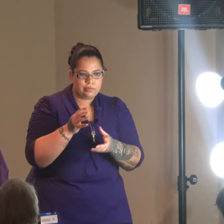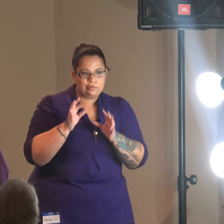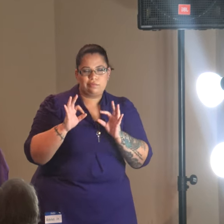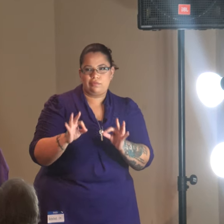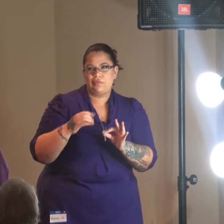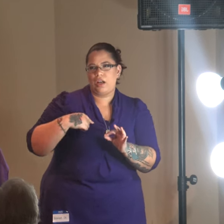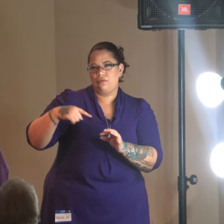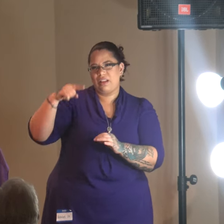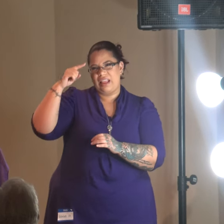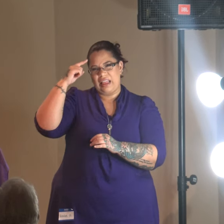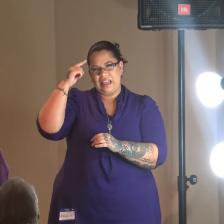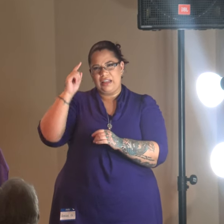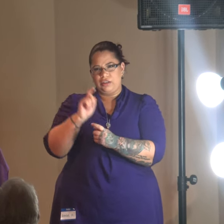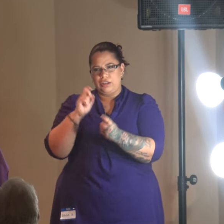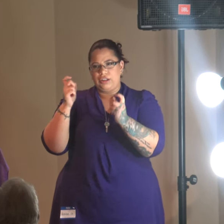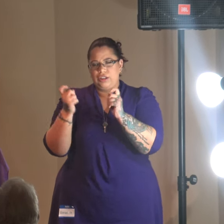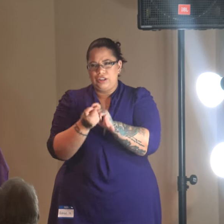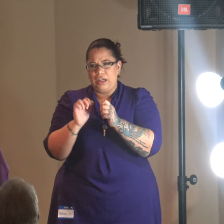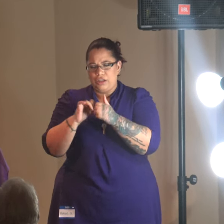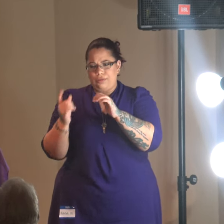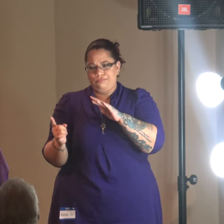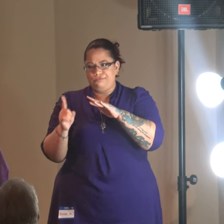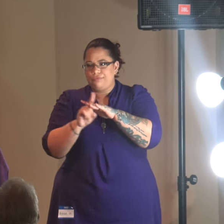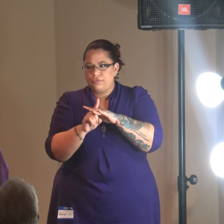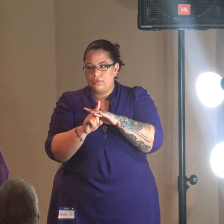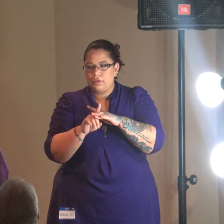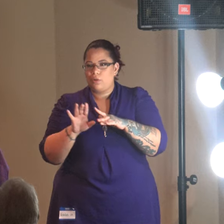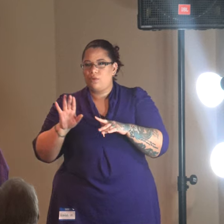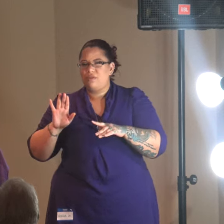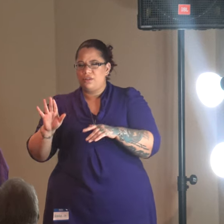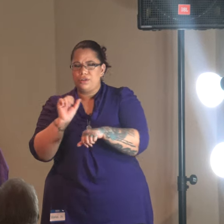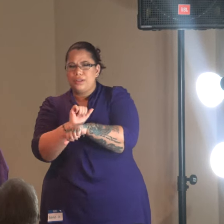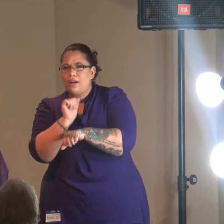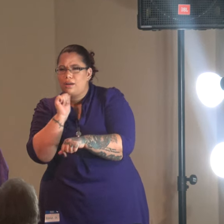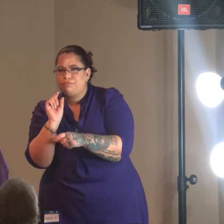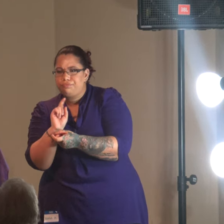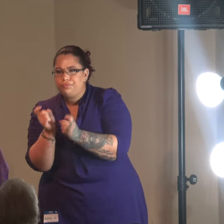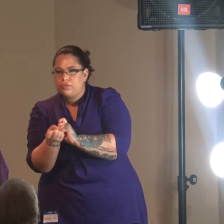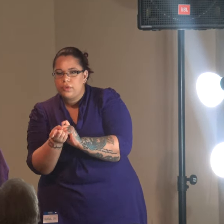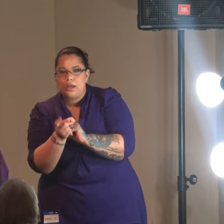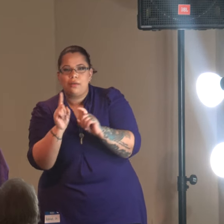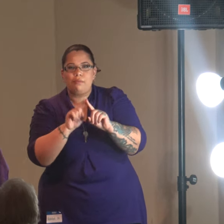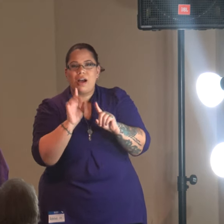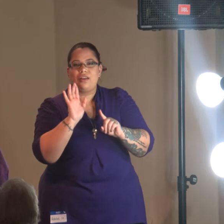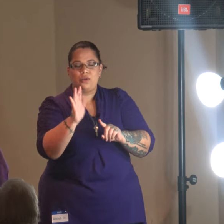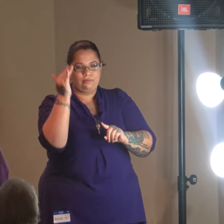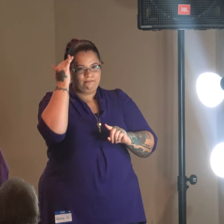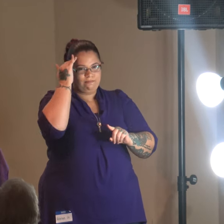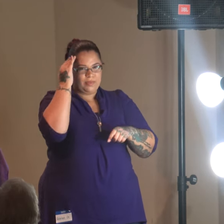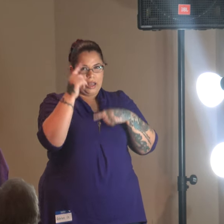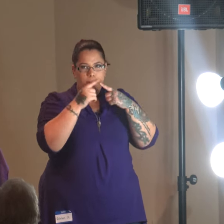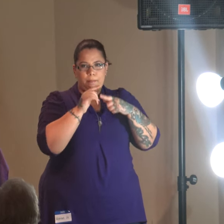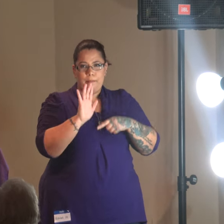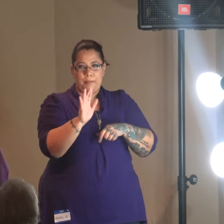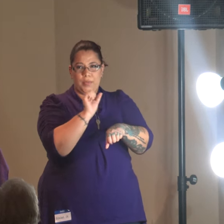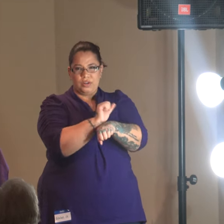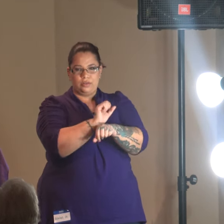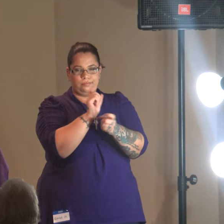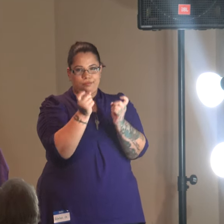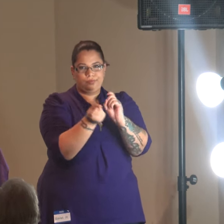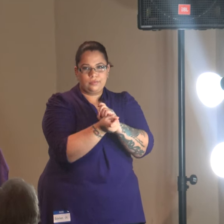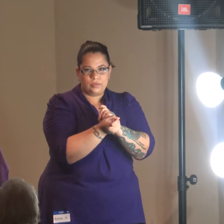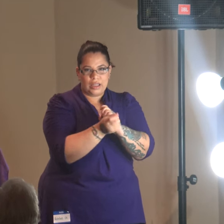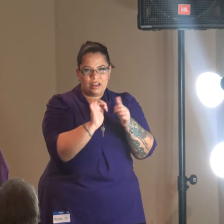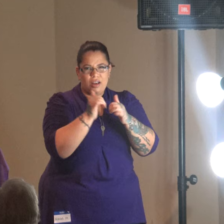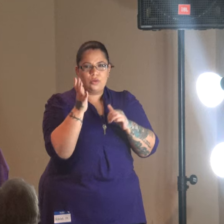of showing up. So that way, the job doesn't change, but your consciousness about it changes, and then the way you experience